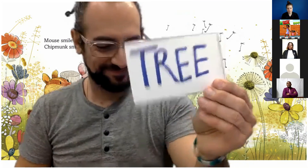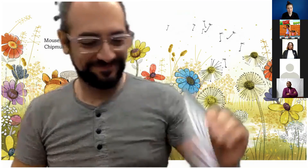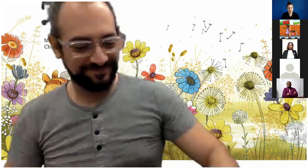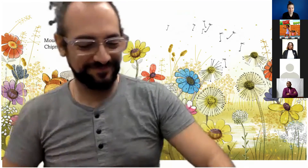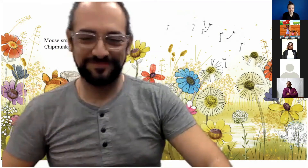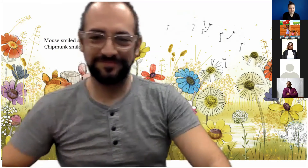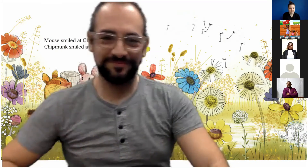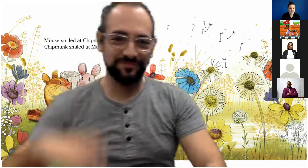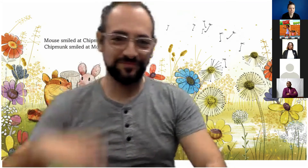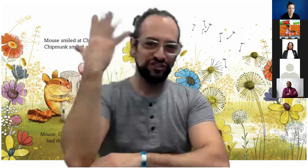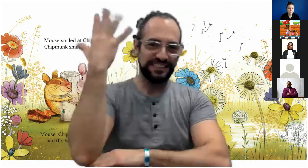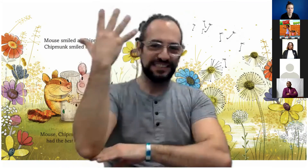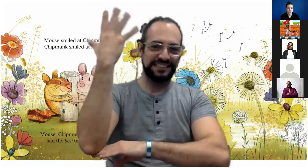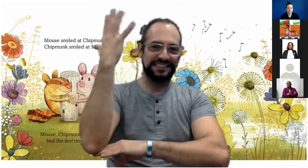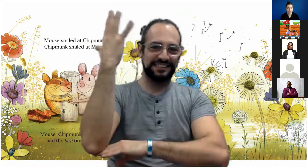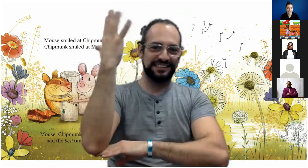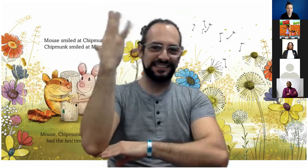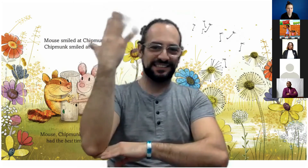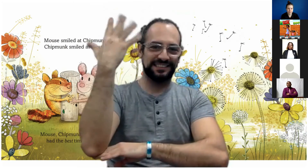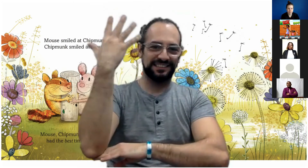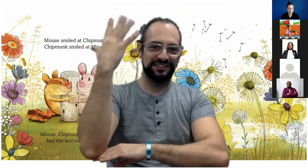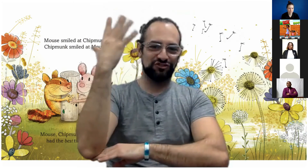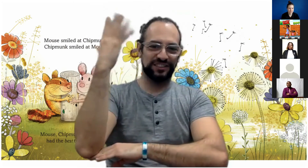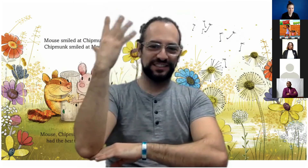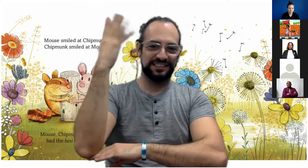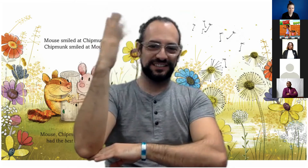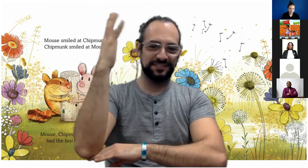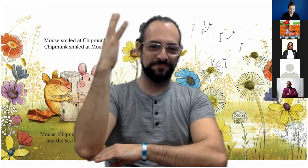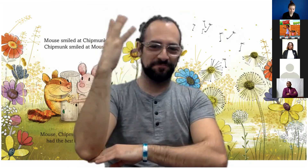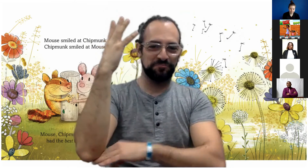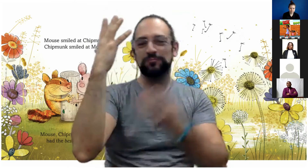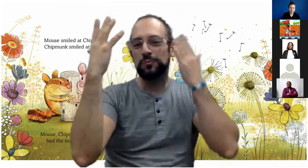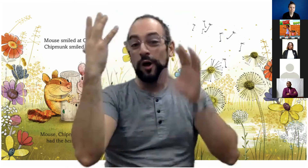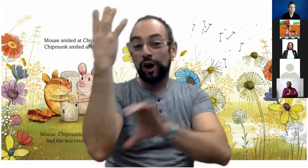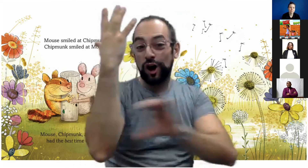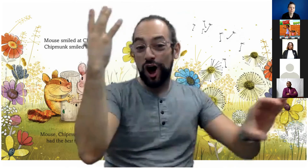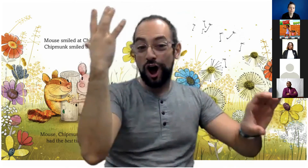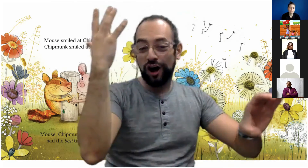Tree, we just saw the sign for that. We'll go over it again. Here's tree.